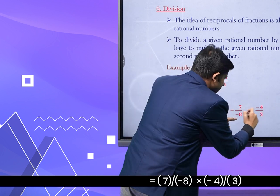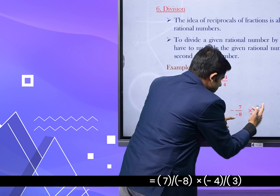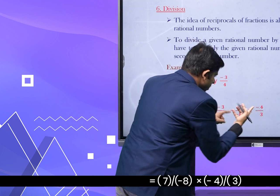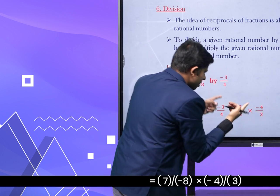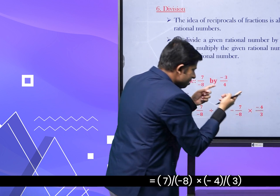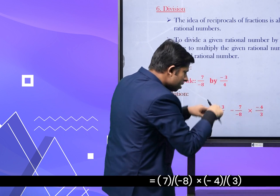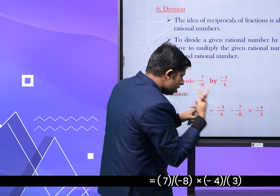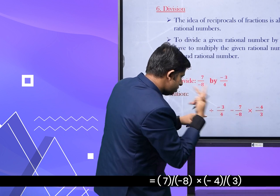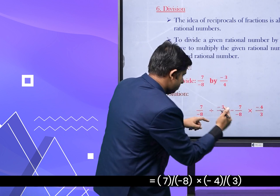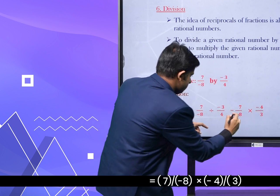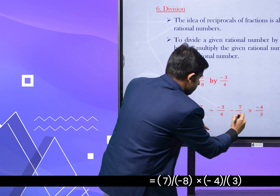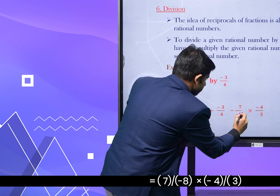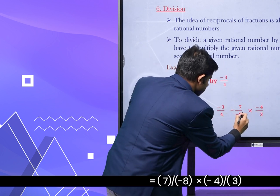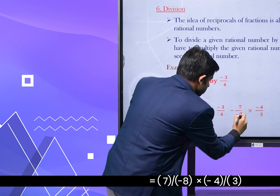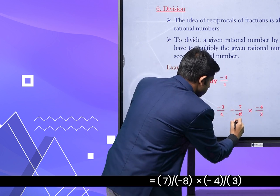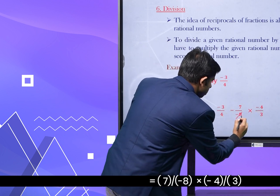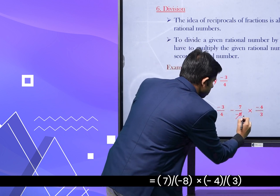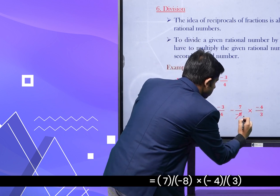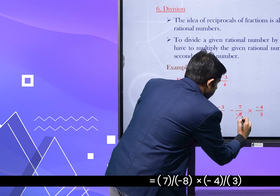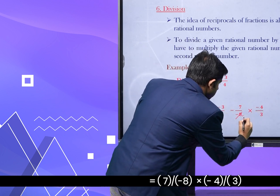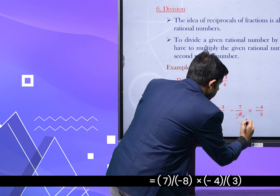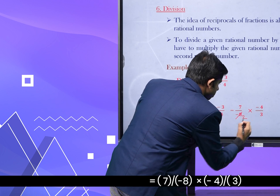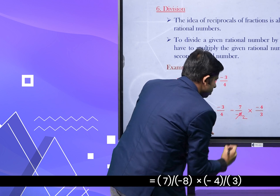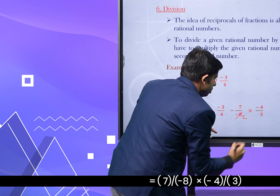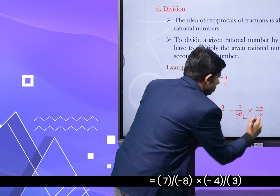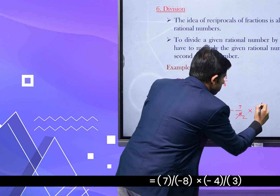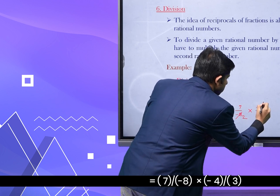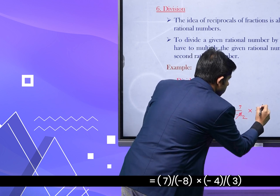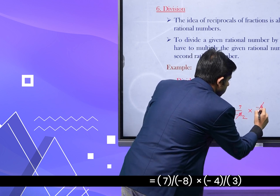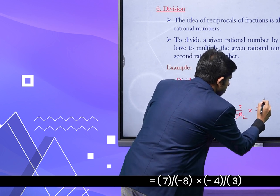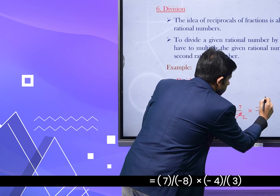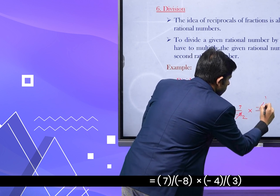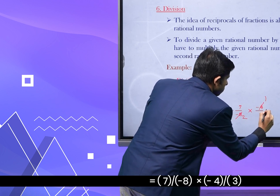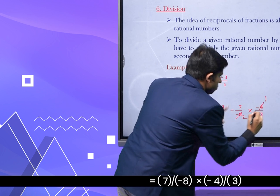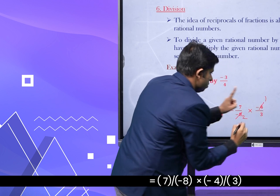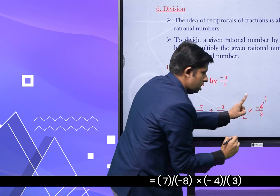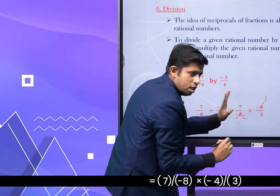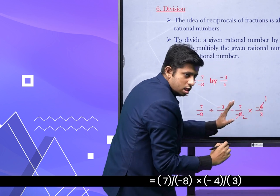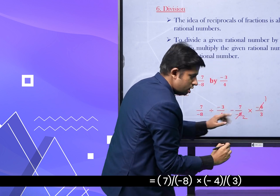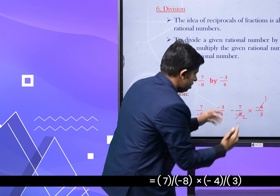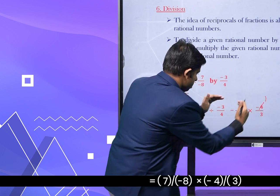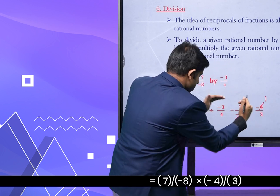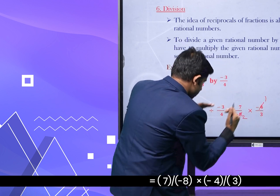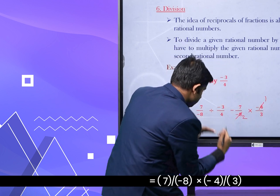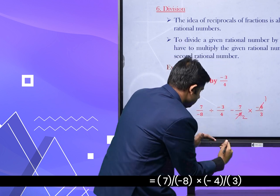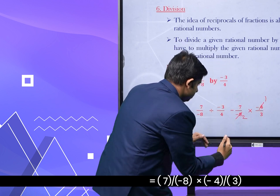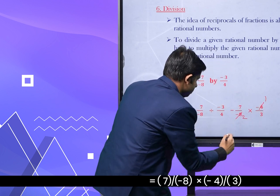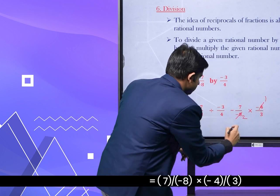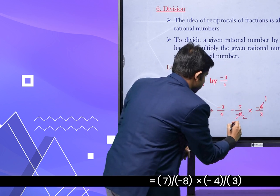7 by minus 8 inverse of minus 3 by 4 is to be seen. So that becomes